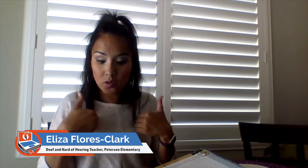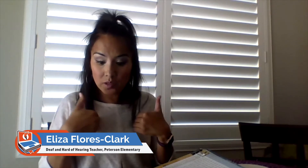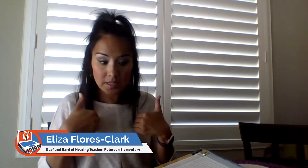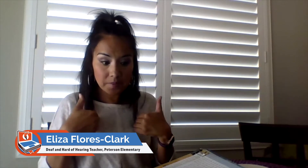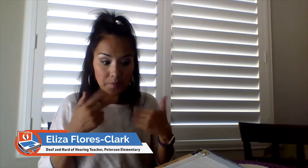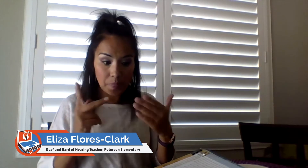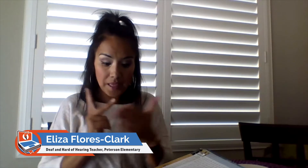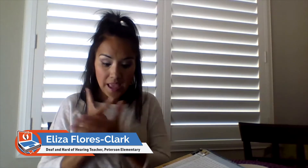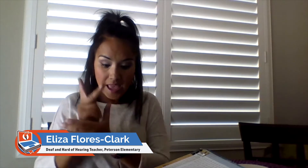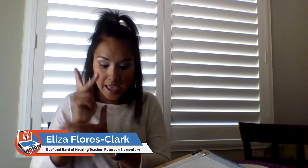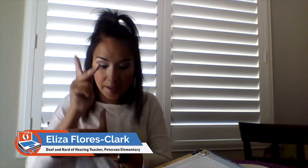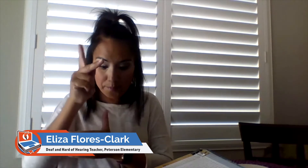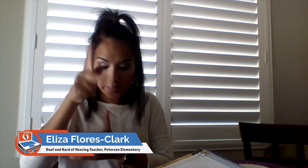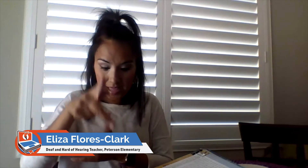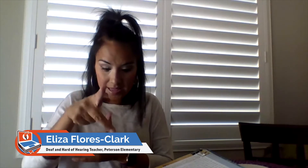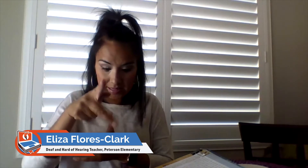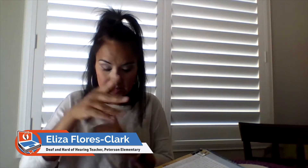animals and